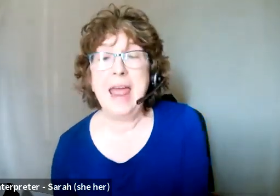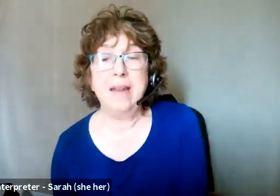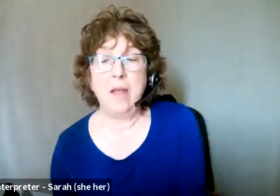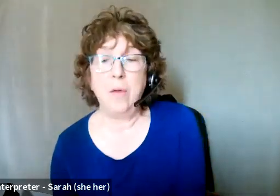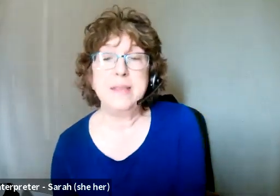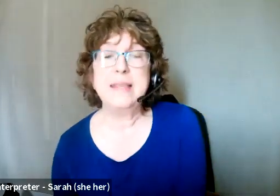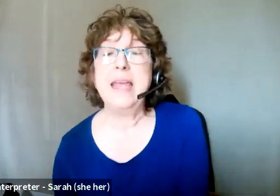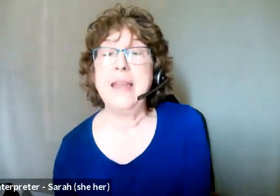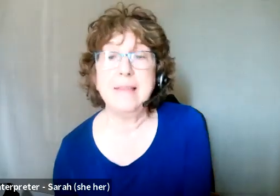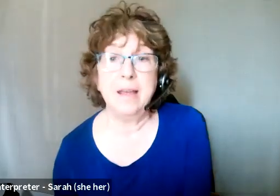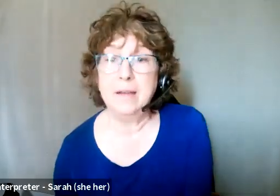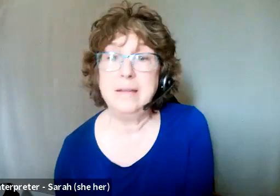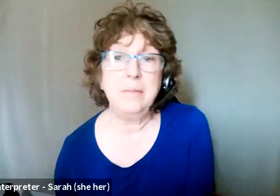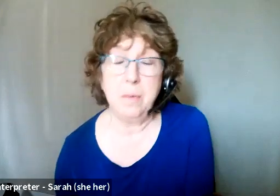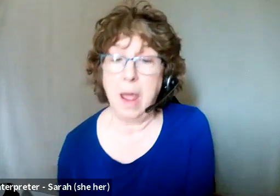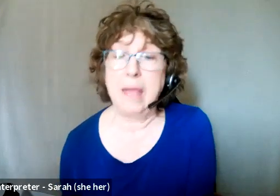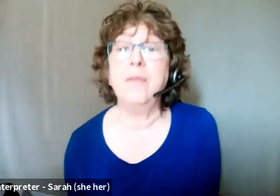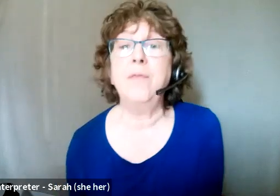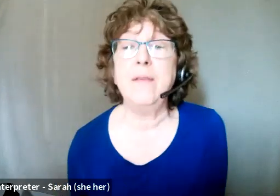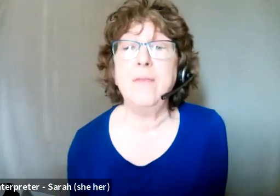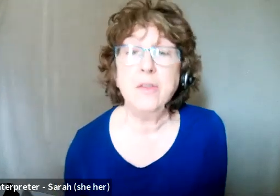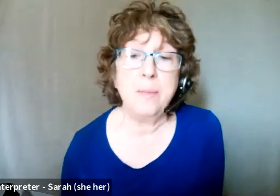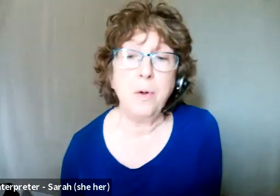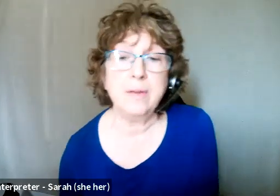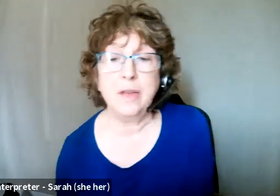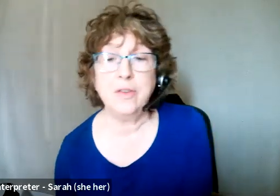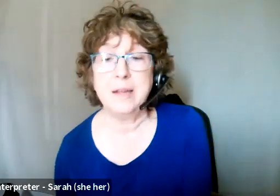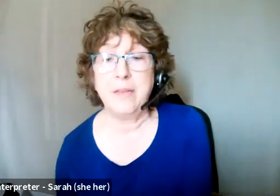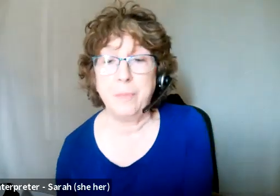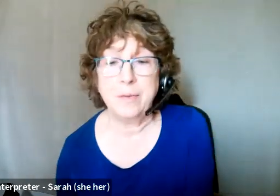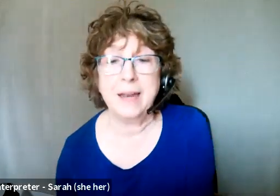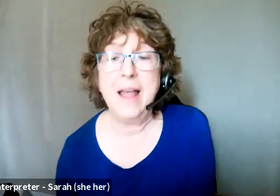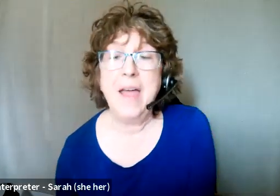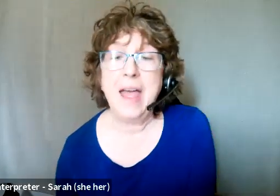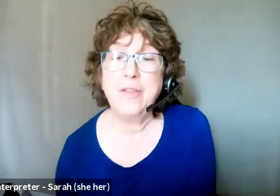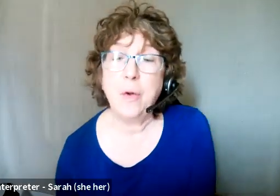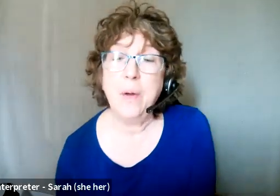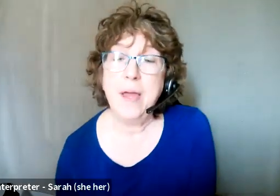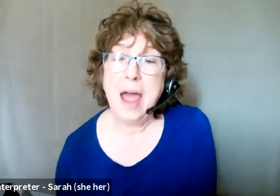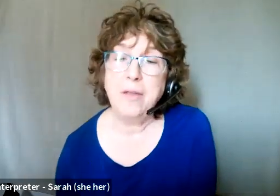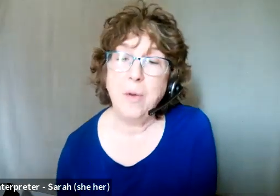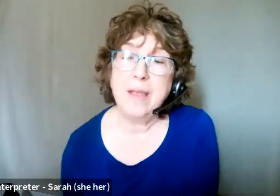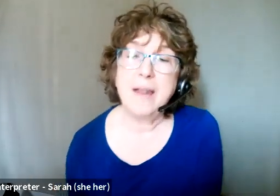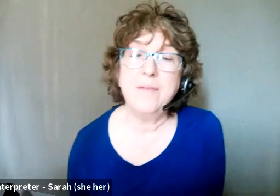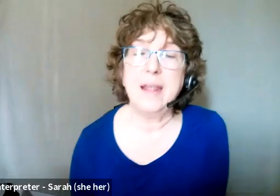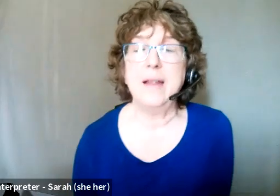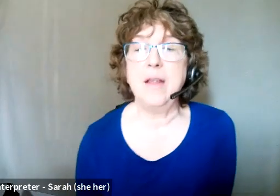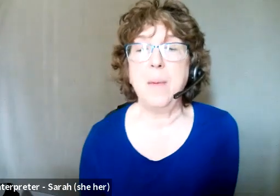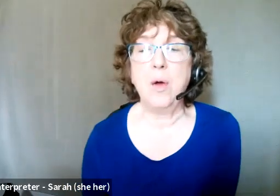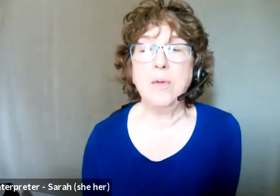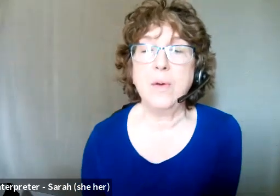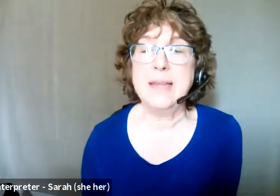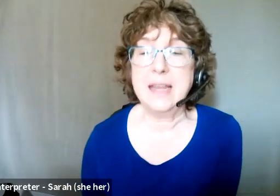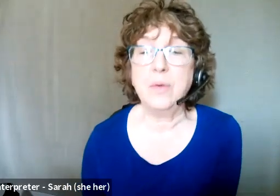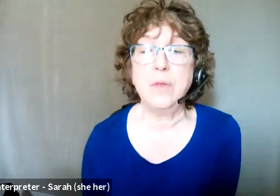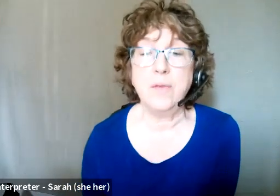and in my element, and I was seen as a fully functioning person, not just a deaf person. And so I